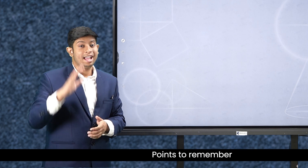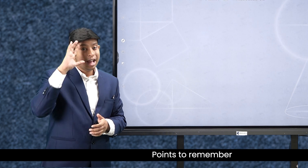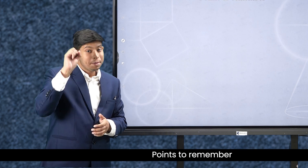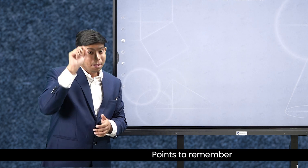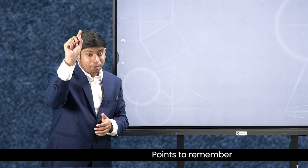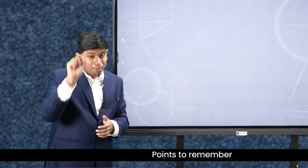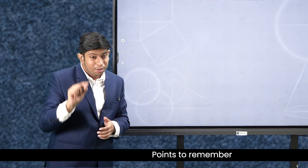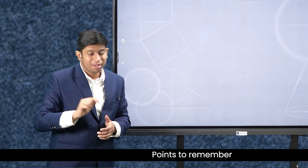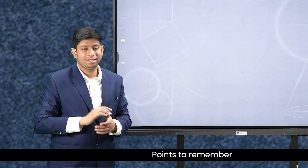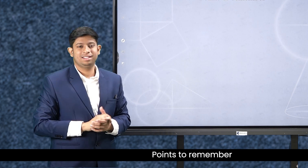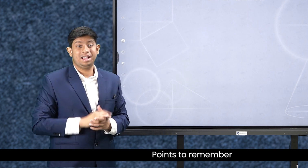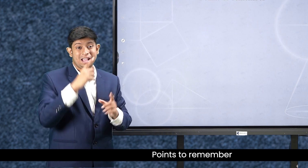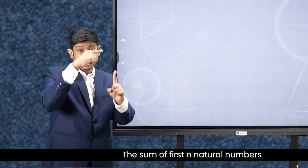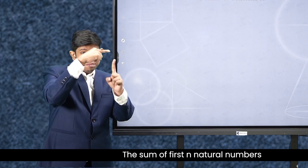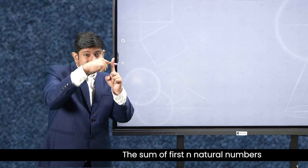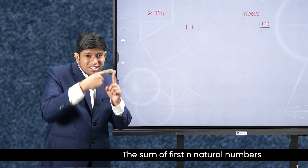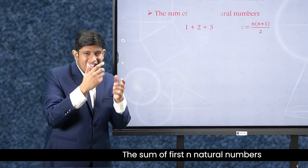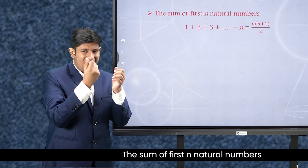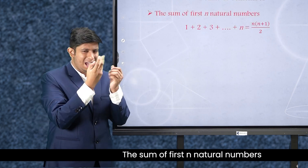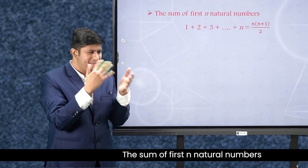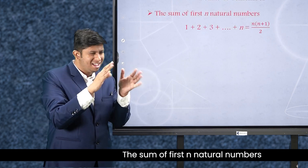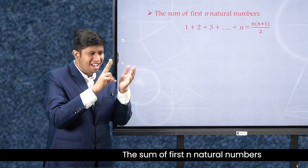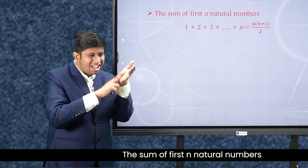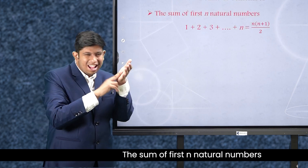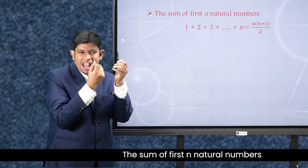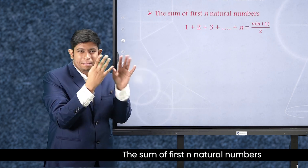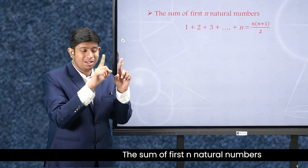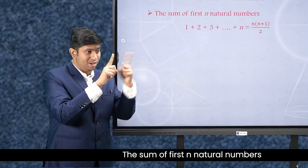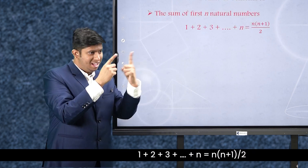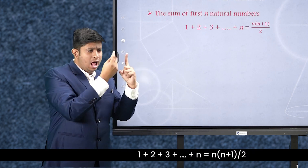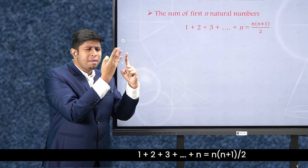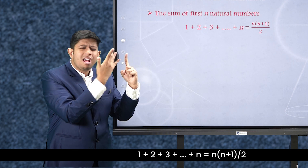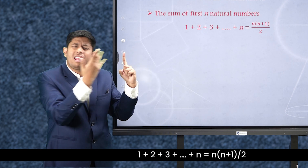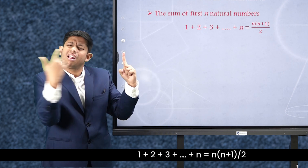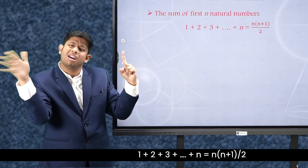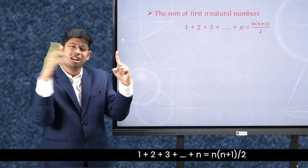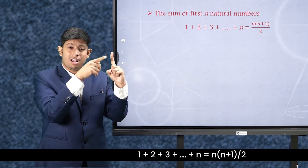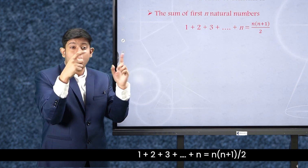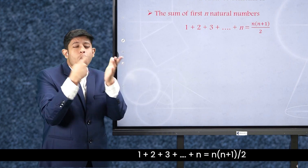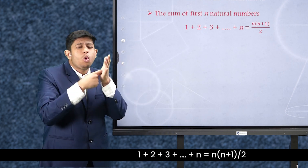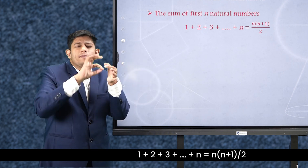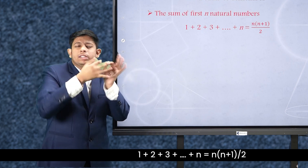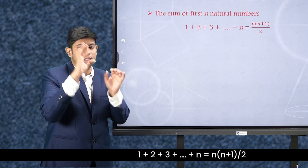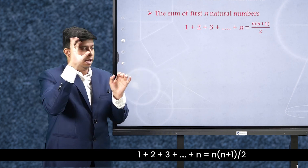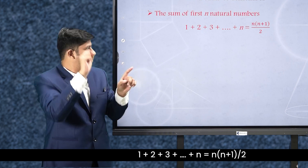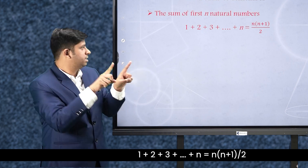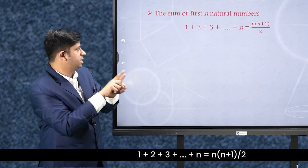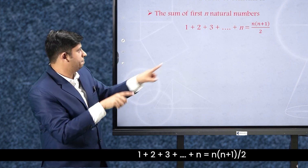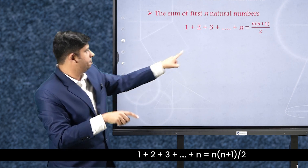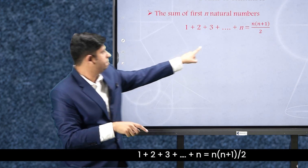Points to remember. The sum of first n natural numbers 1 plus 2 plus 3 so on plus n is equal to